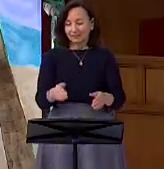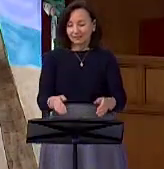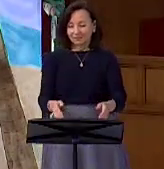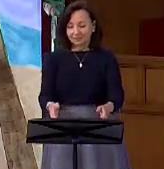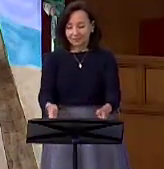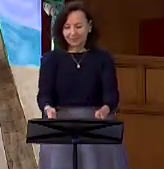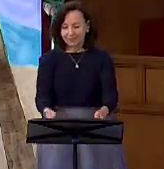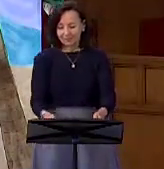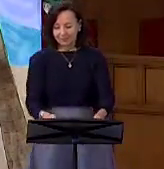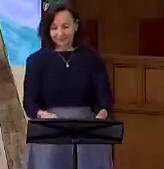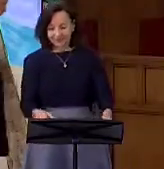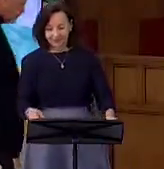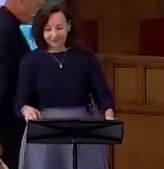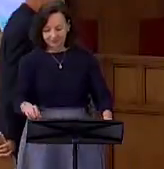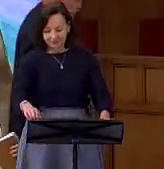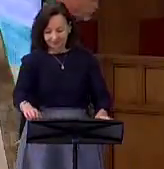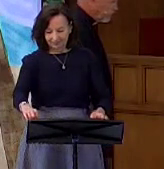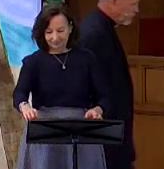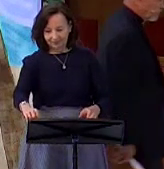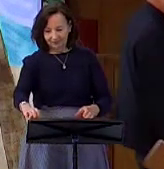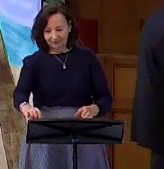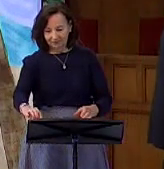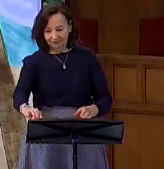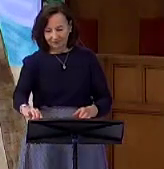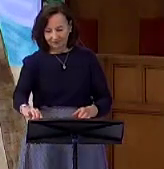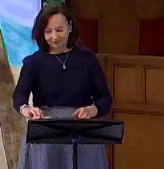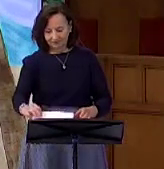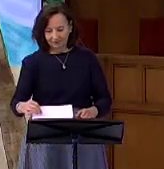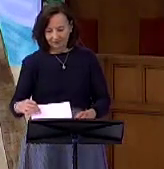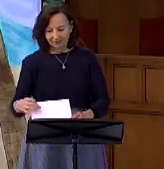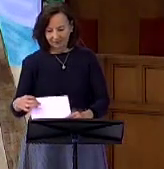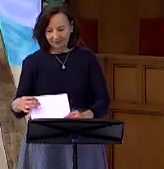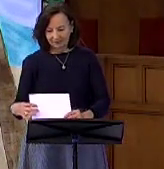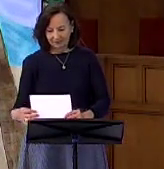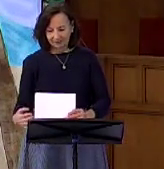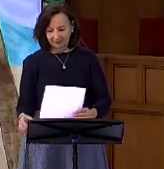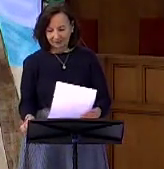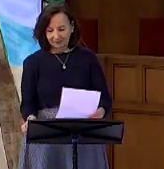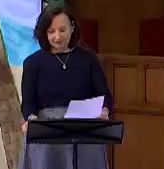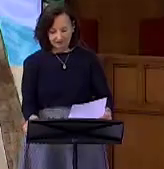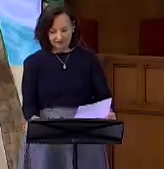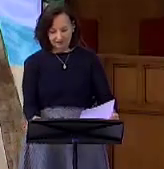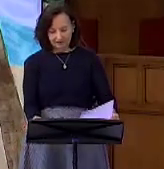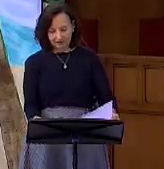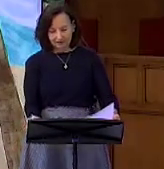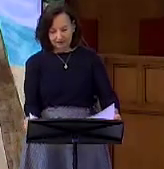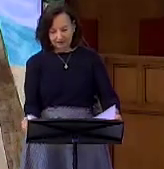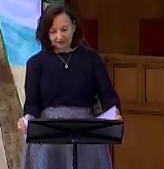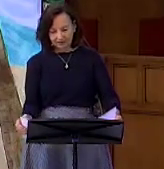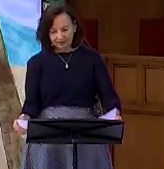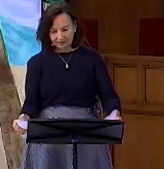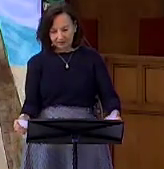Our hymn of invitation is Trust and Obey, number 467. We'll sing verses 1, 2, and